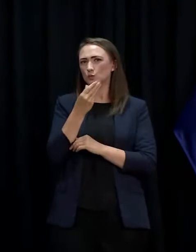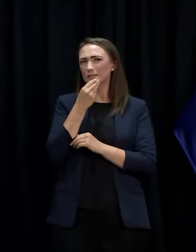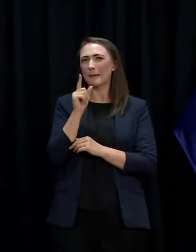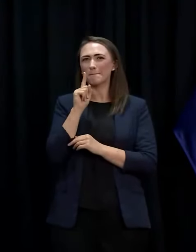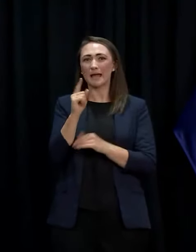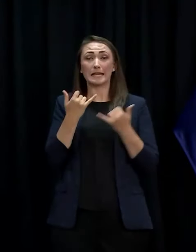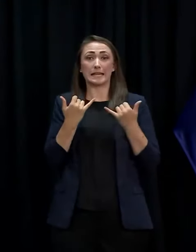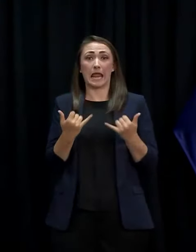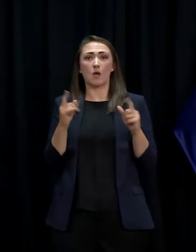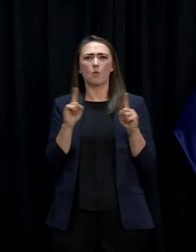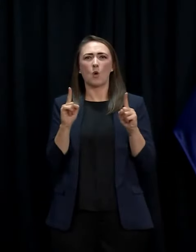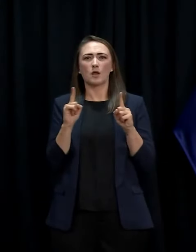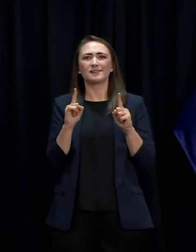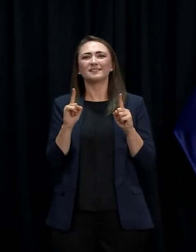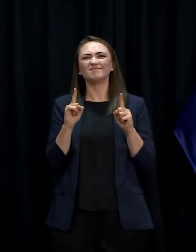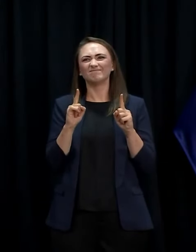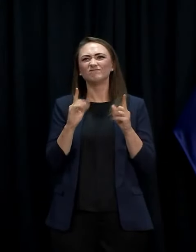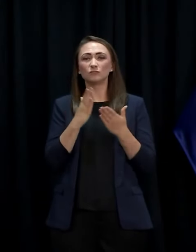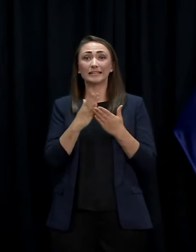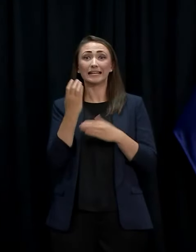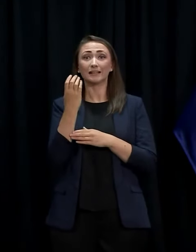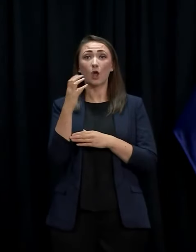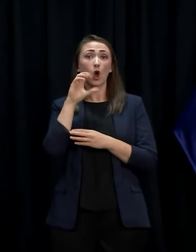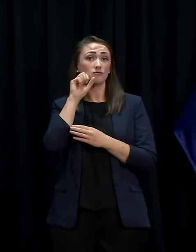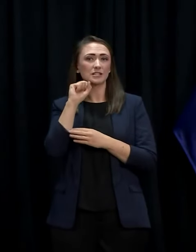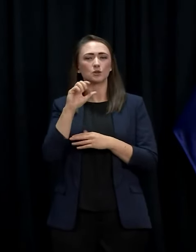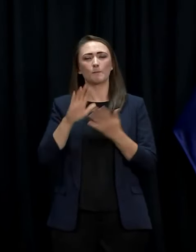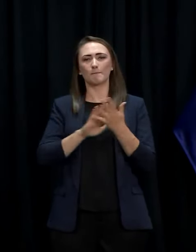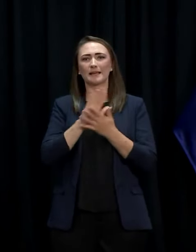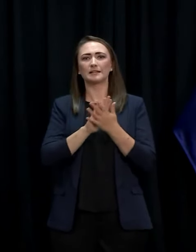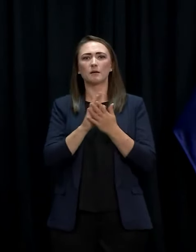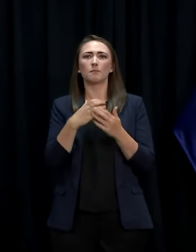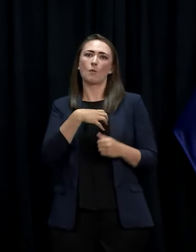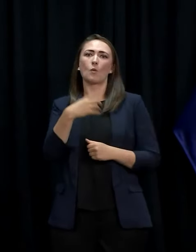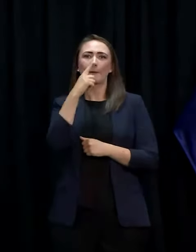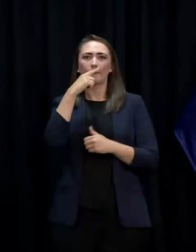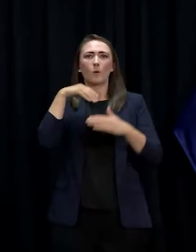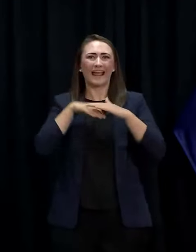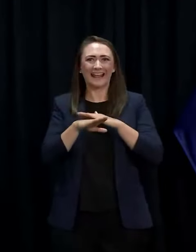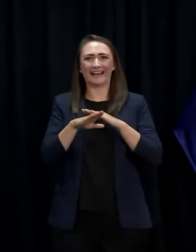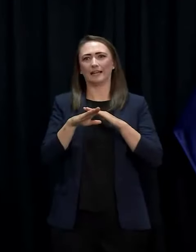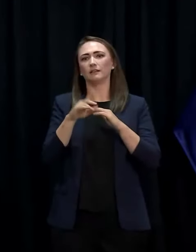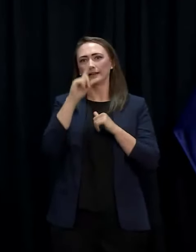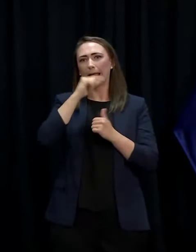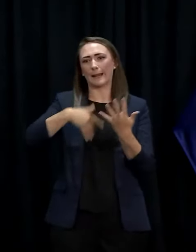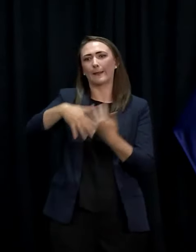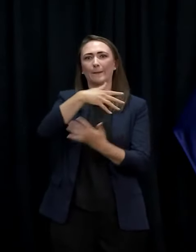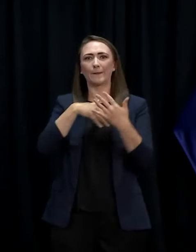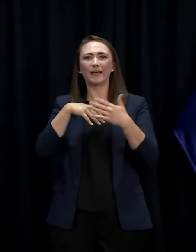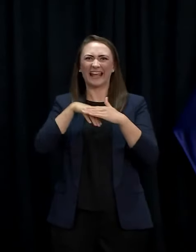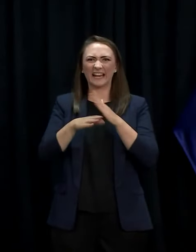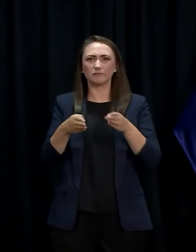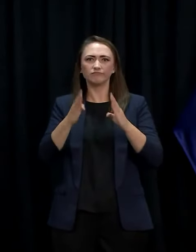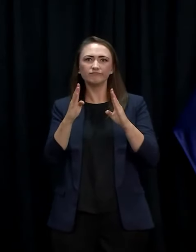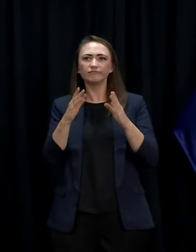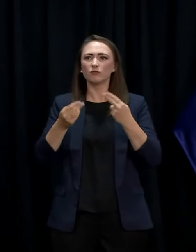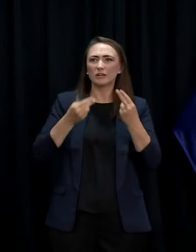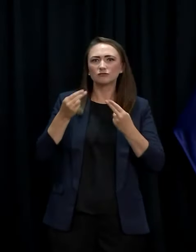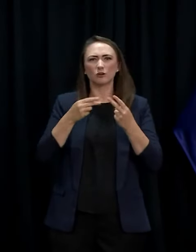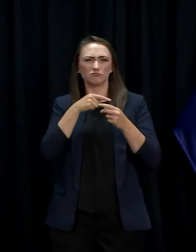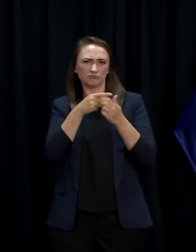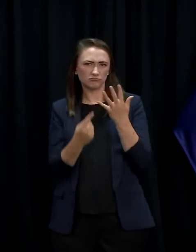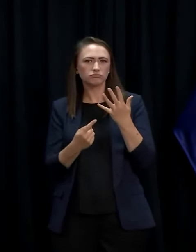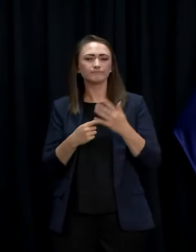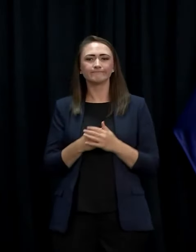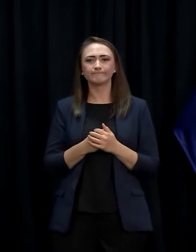now is around the size of indoor gatherings. And in the past, you've given an indication about what Cabinet would like to see before you moved either alert levels or